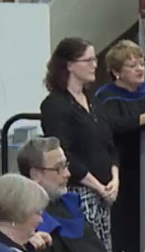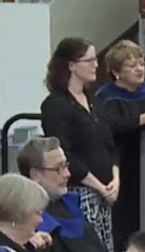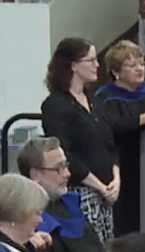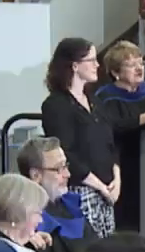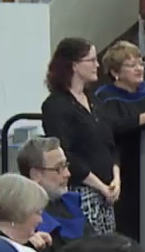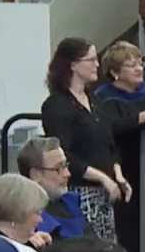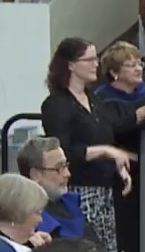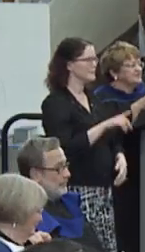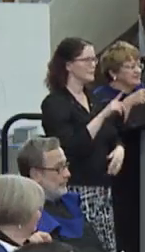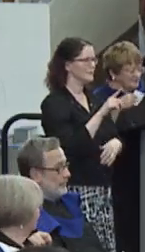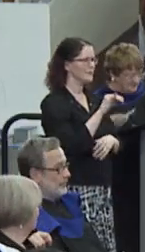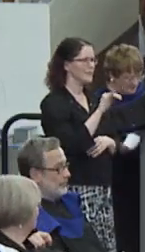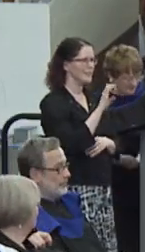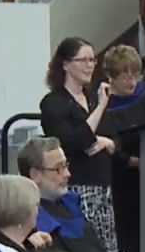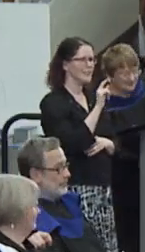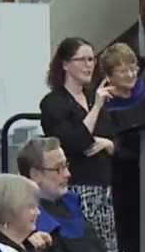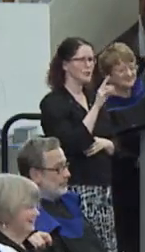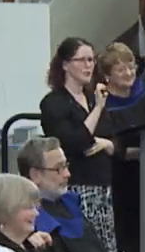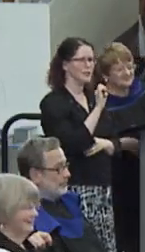Deidre Cloney.